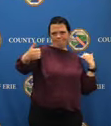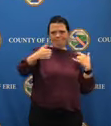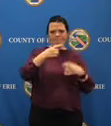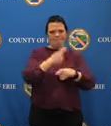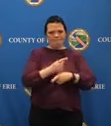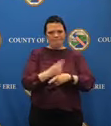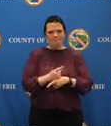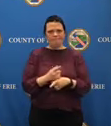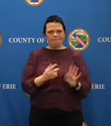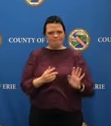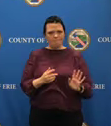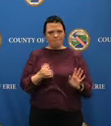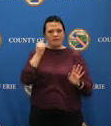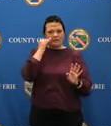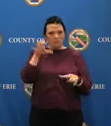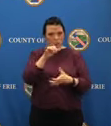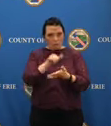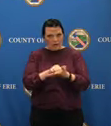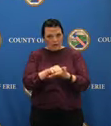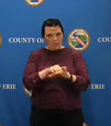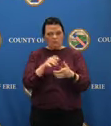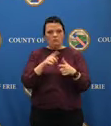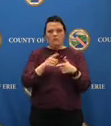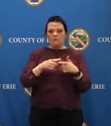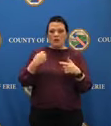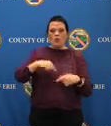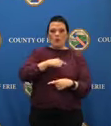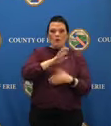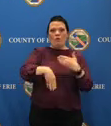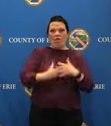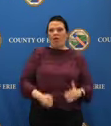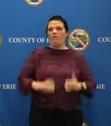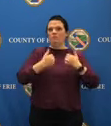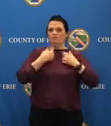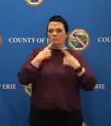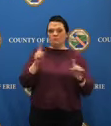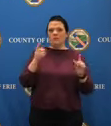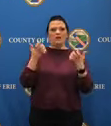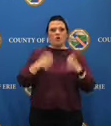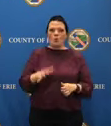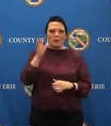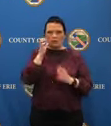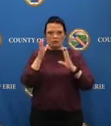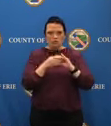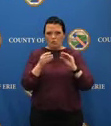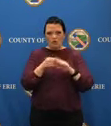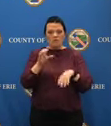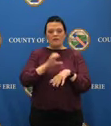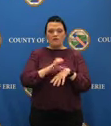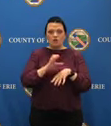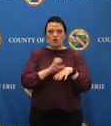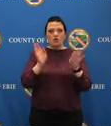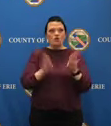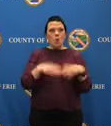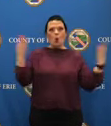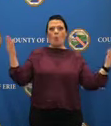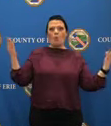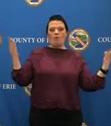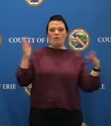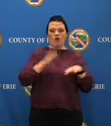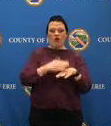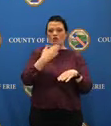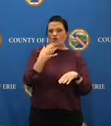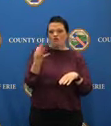distancing. If you do that, we will all get through this. I don't want to hear the stories of churches being open on